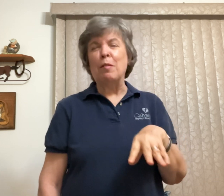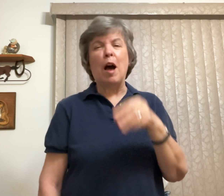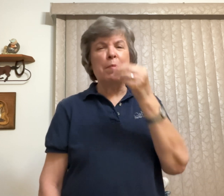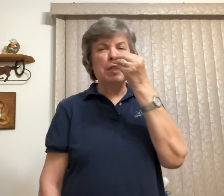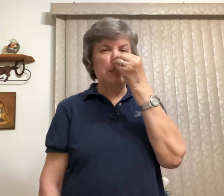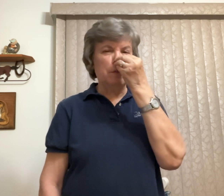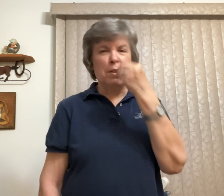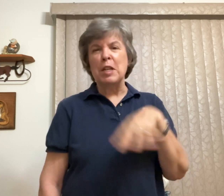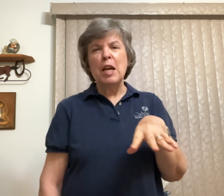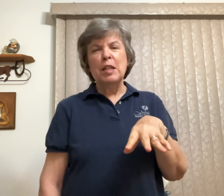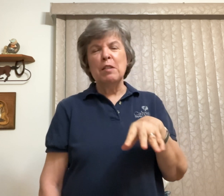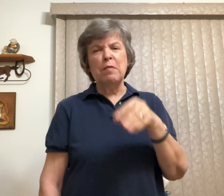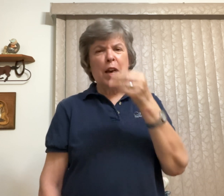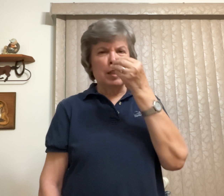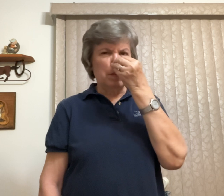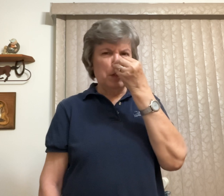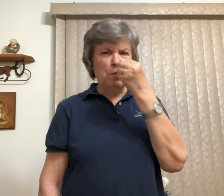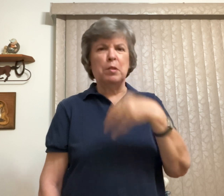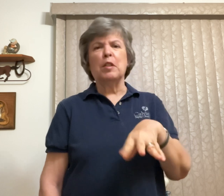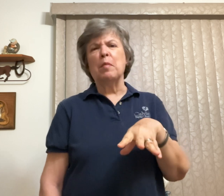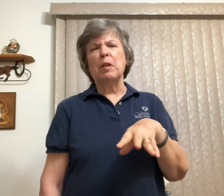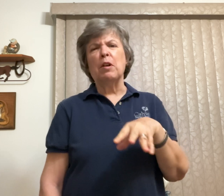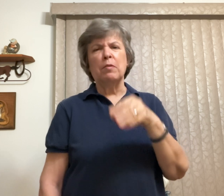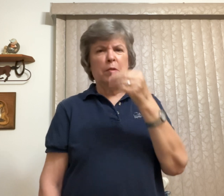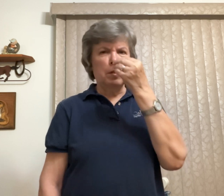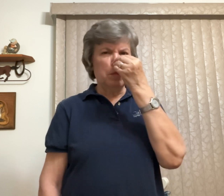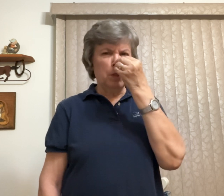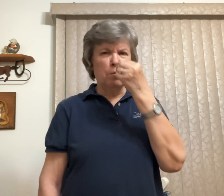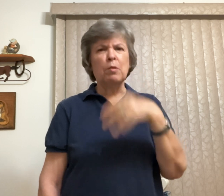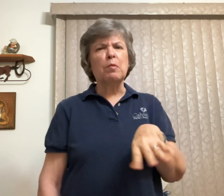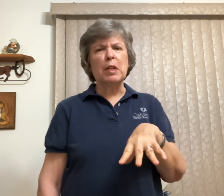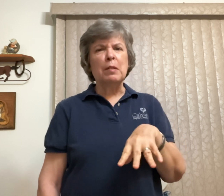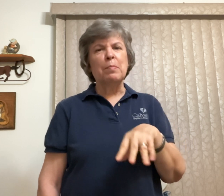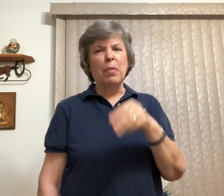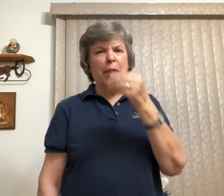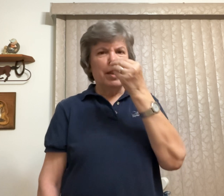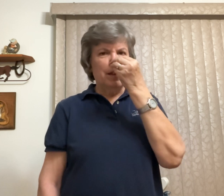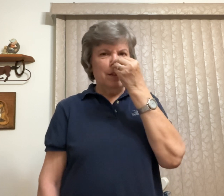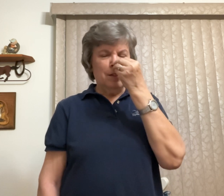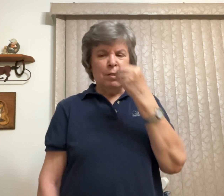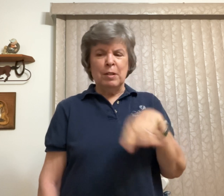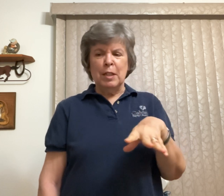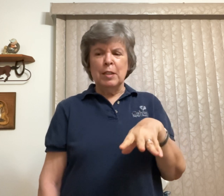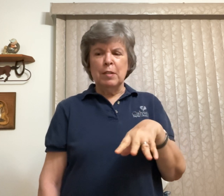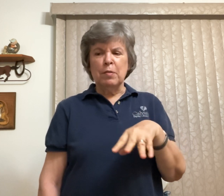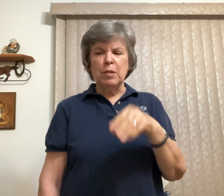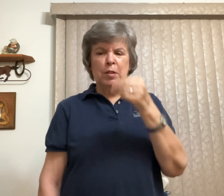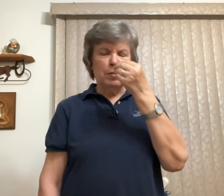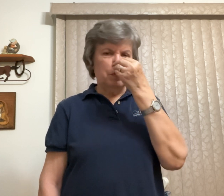I'm indifferent to the fact that my nose is coming off and being thrown away. So indifferent.